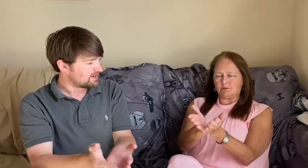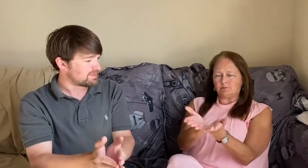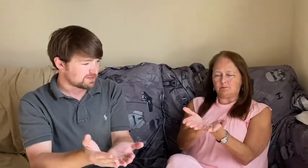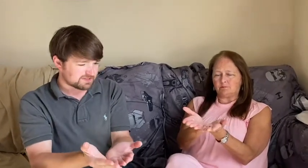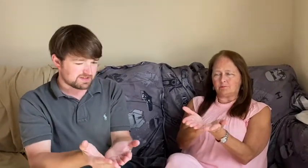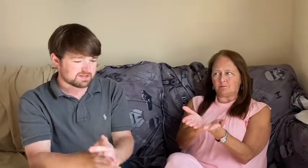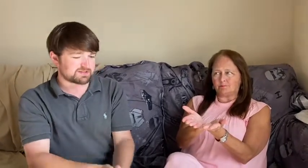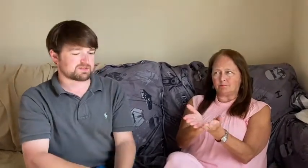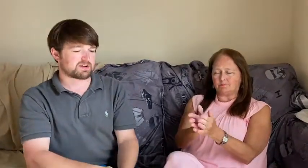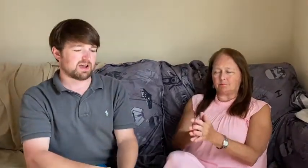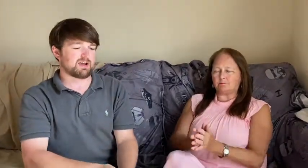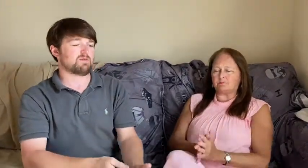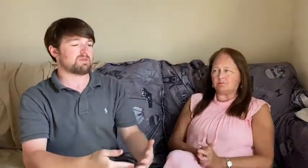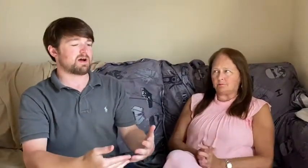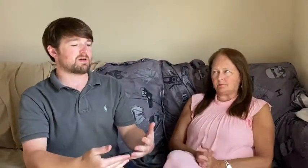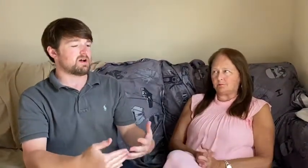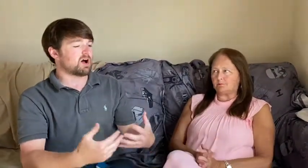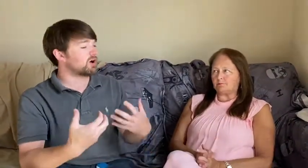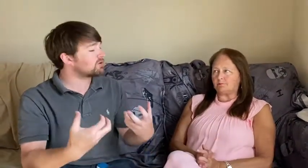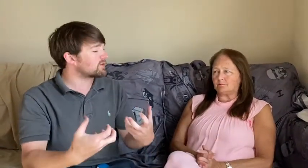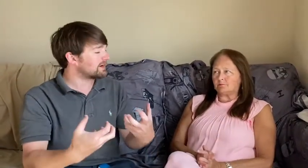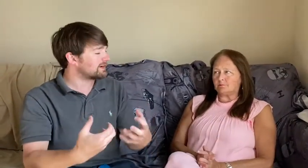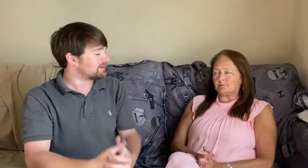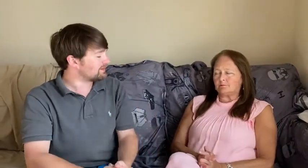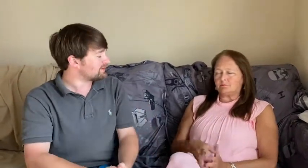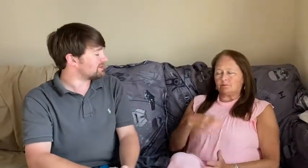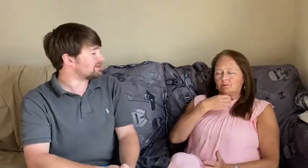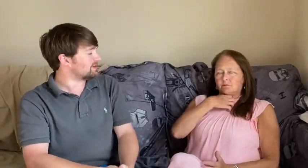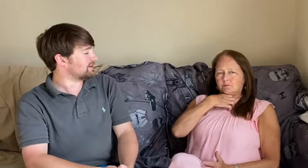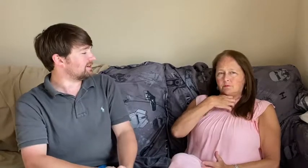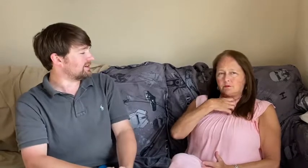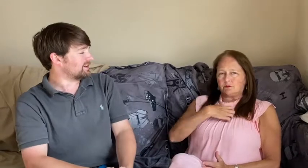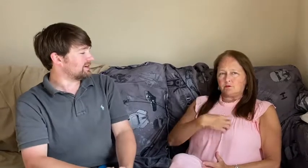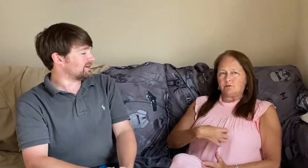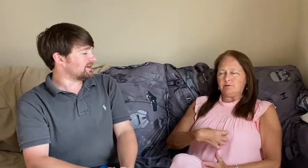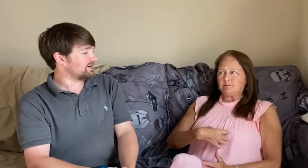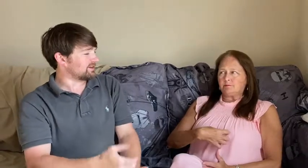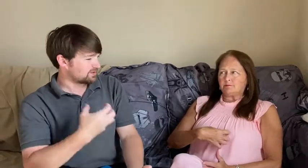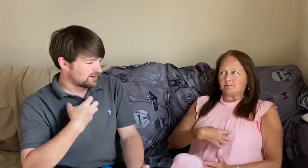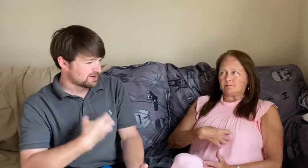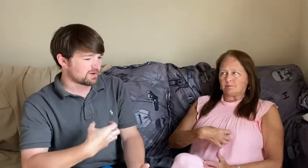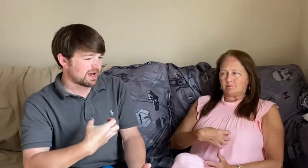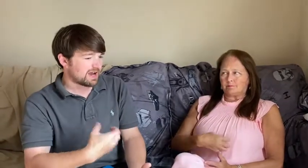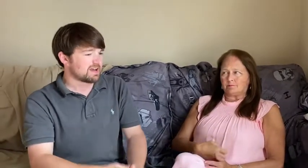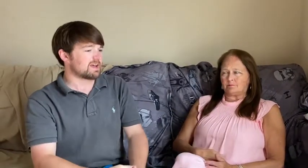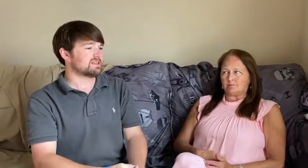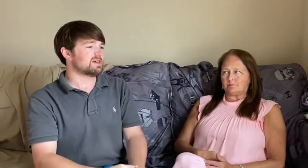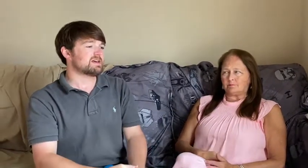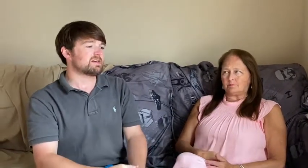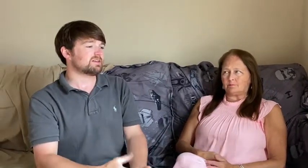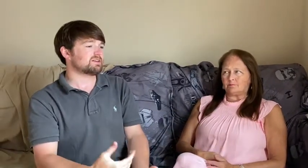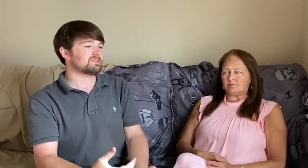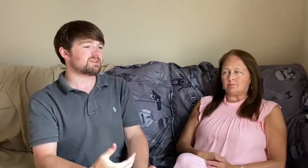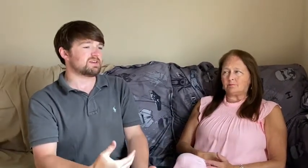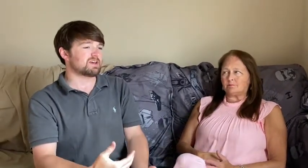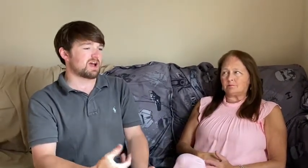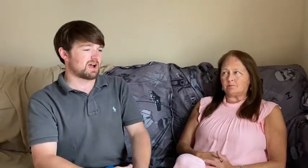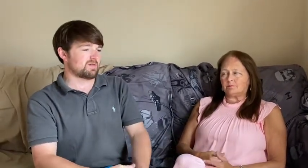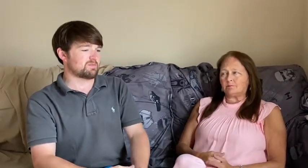Makes sense, okay. What about hungry? Hungry. Great, okay. And then let's see, how